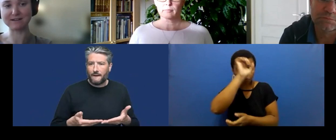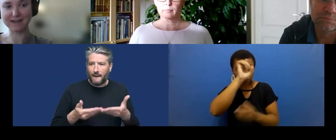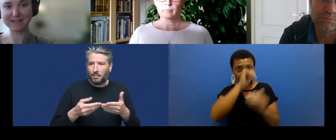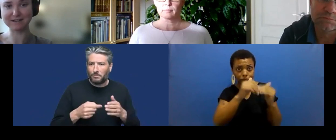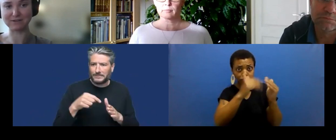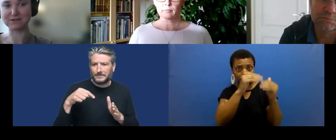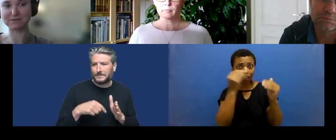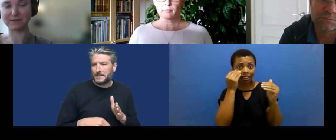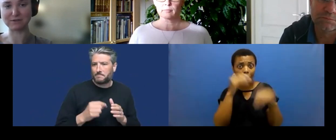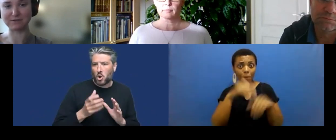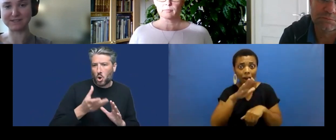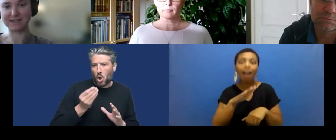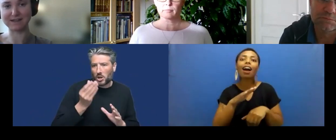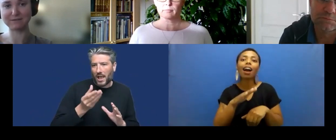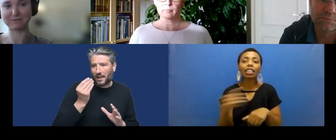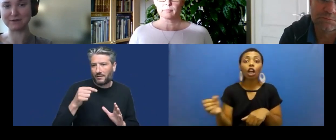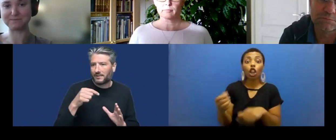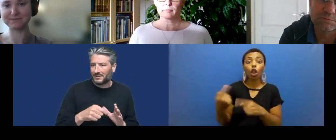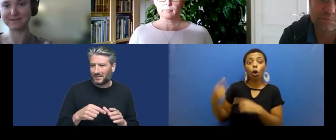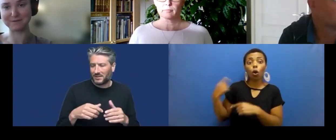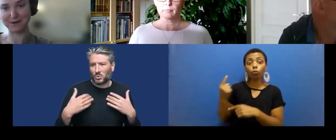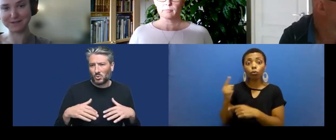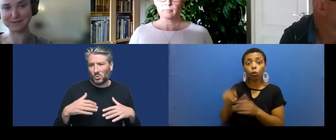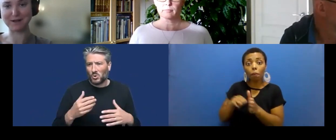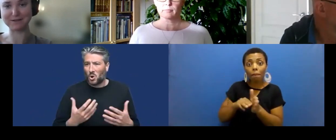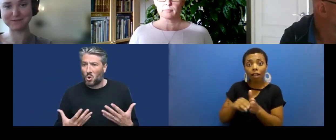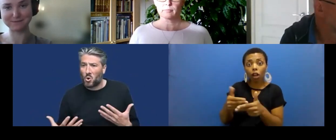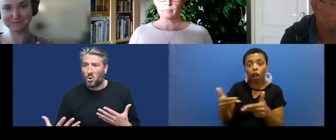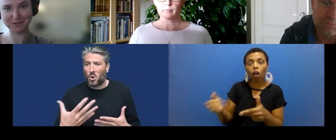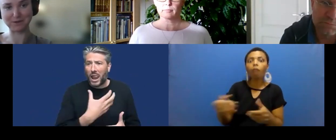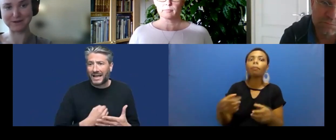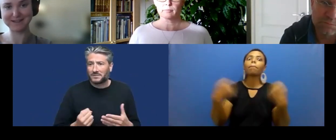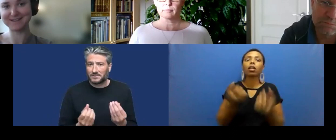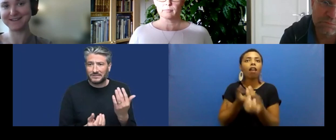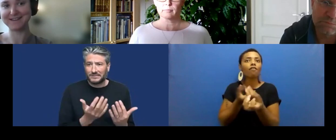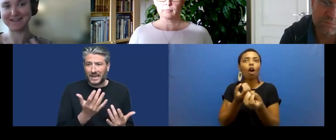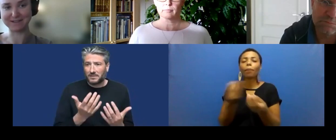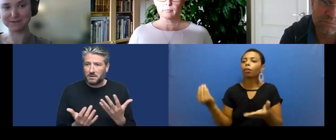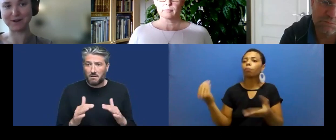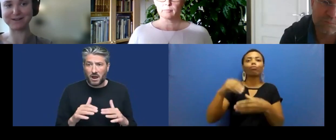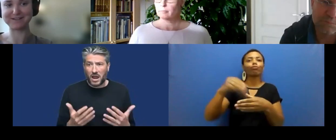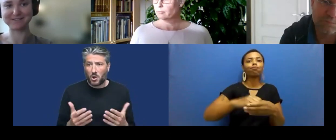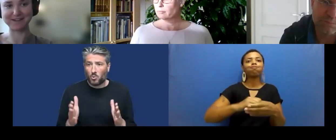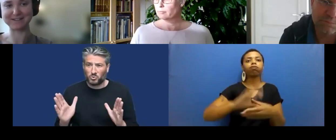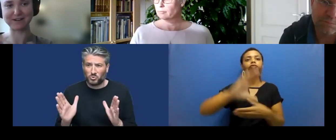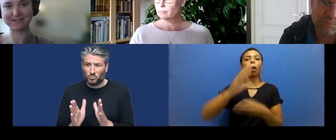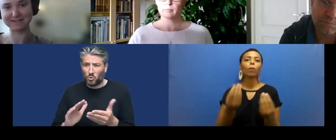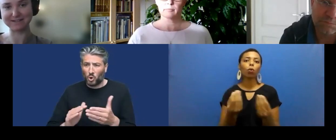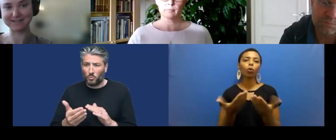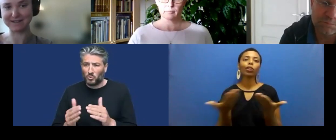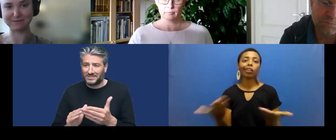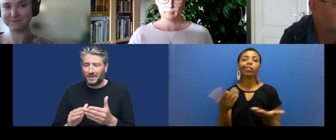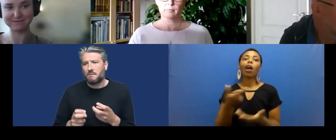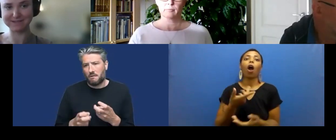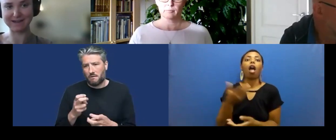And collecting a large volume of data from a very small community is hard, right? It's hard to